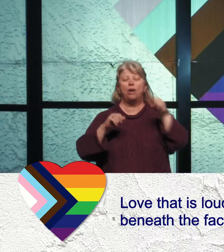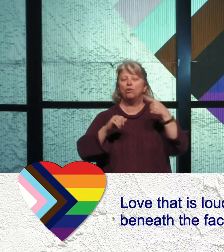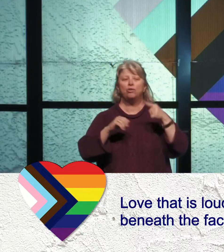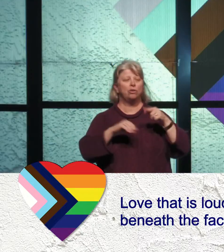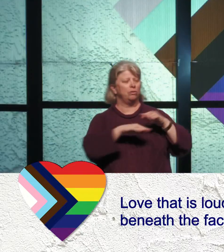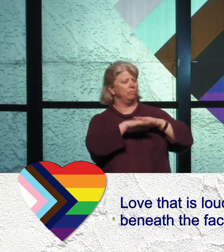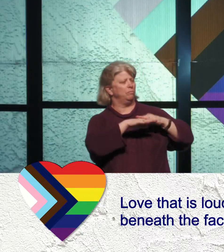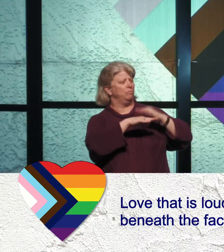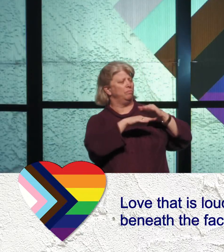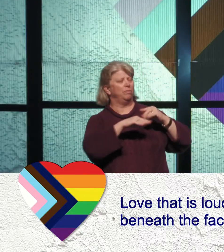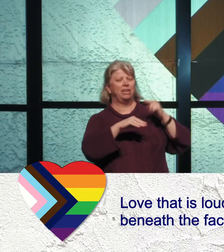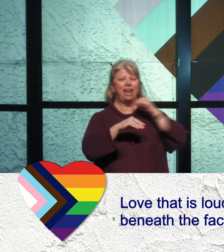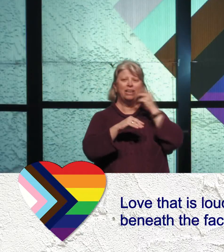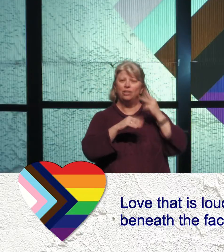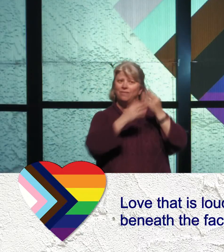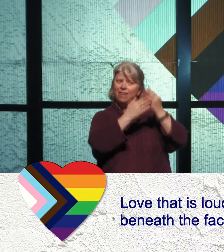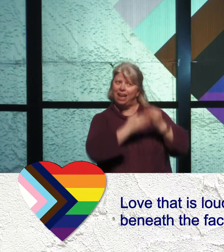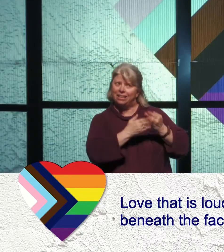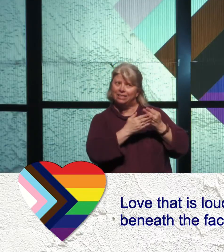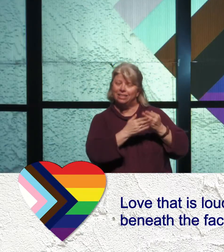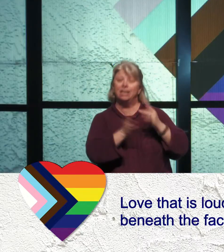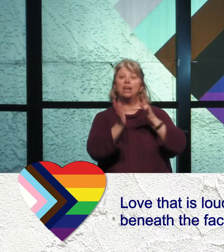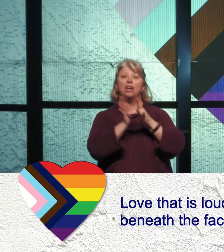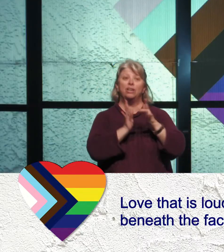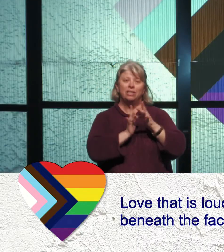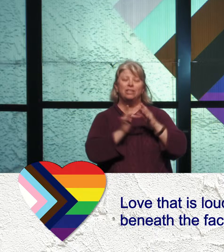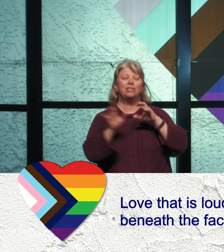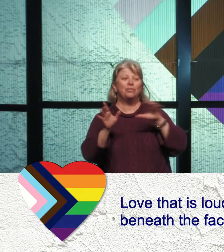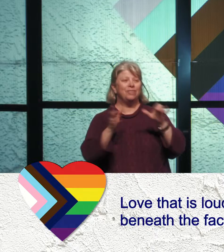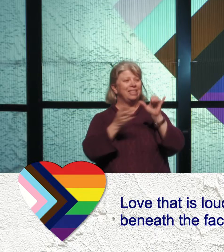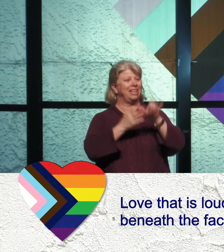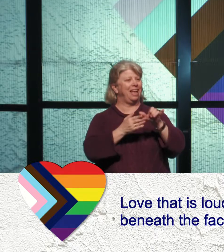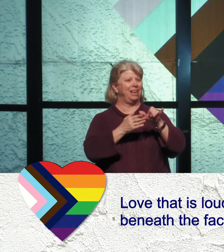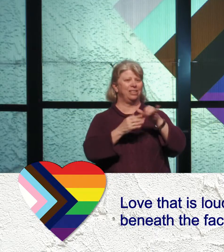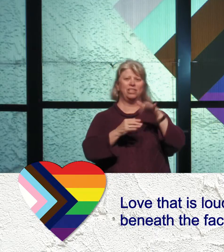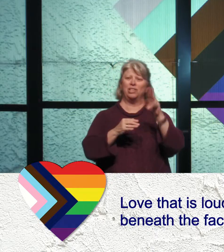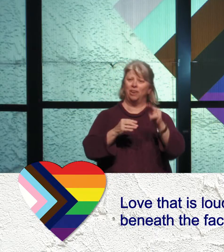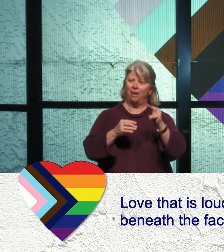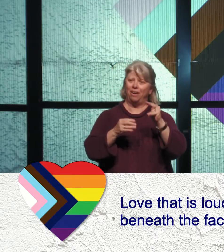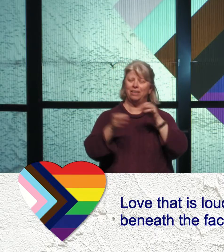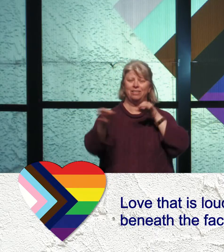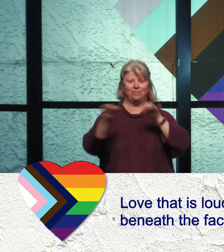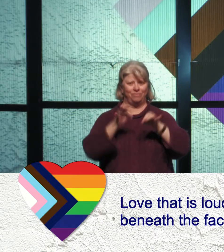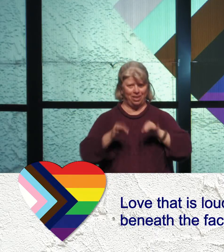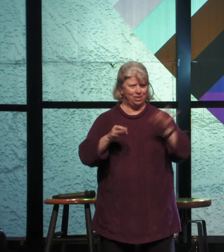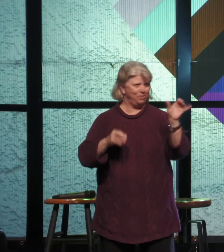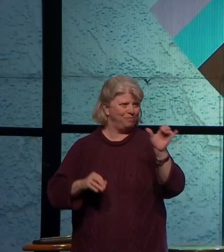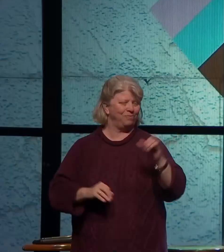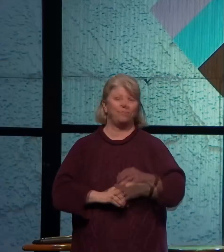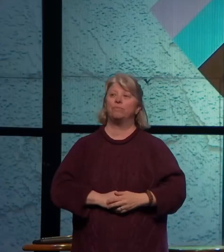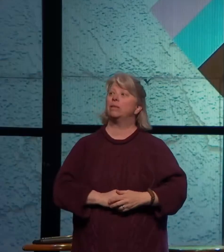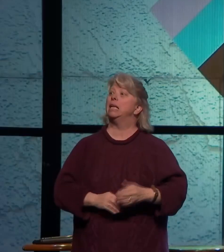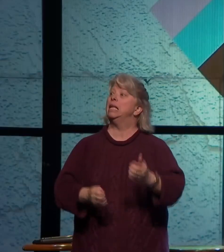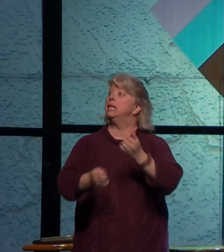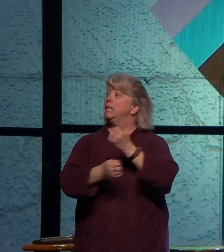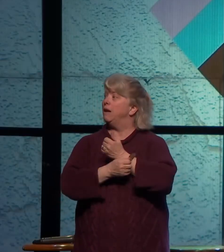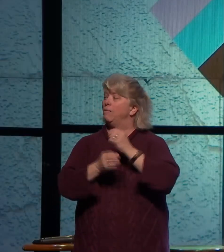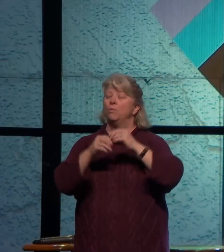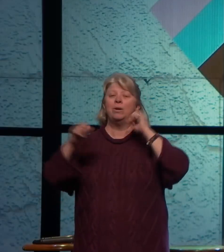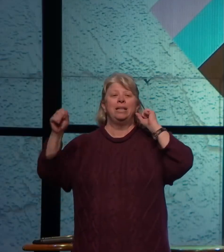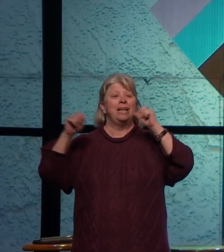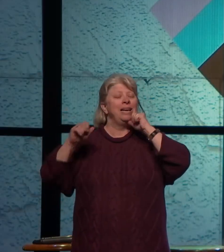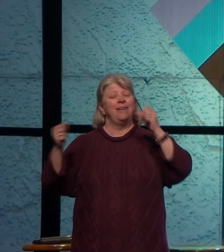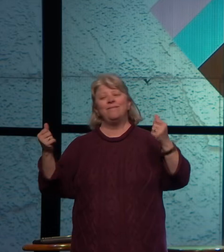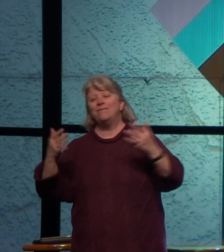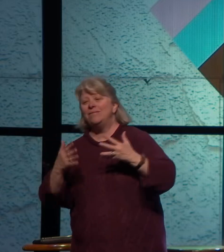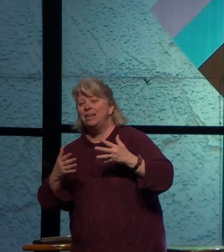person's stats. It sees beyond facts. That's what Jesus is doing here. That's what John is doing. So love is louder than